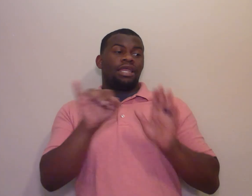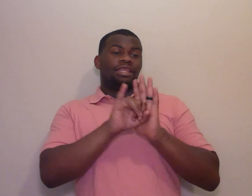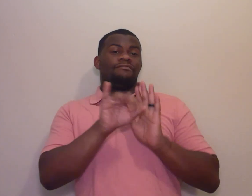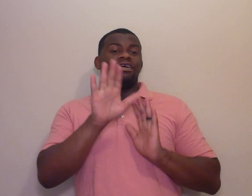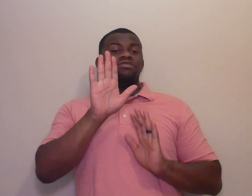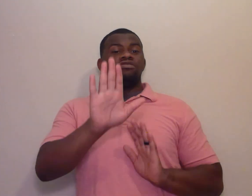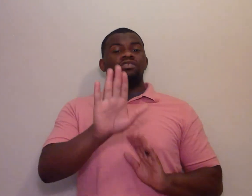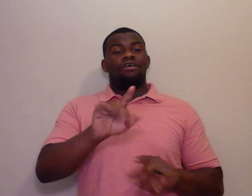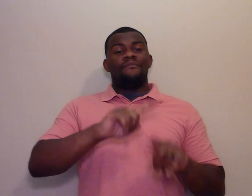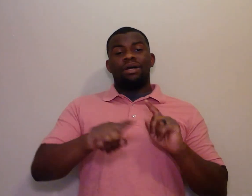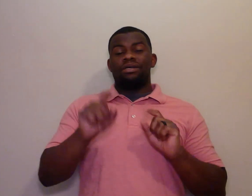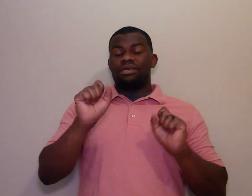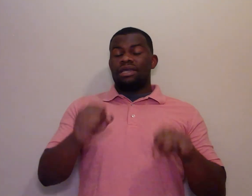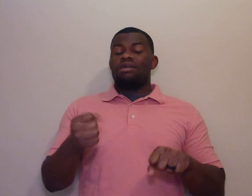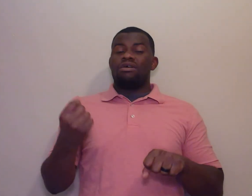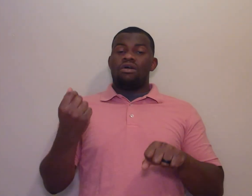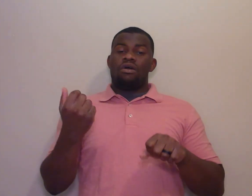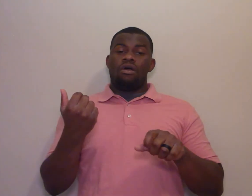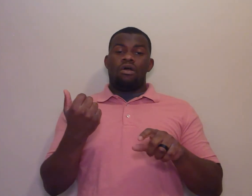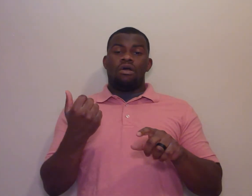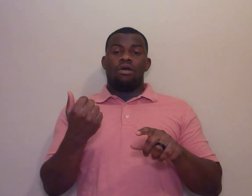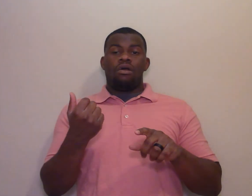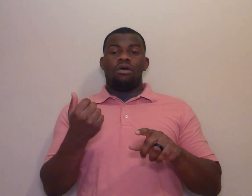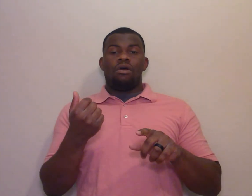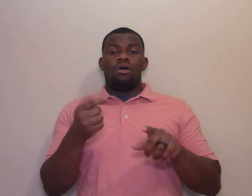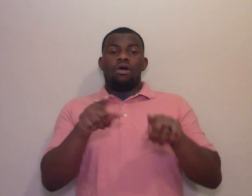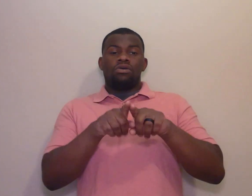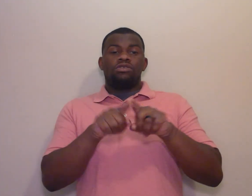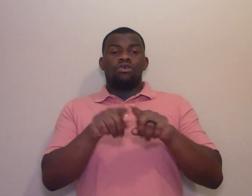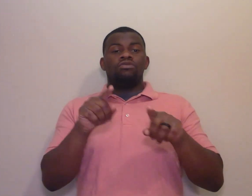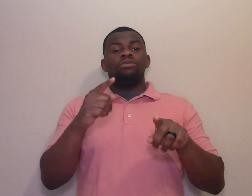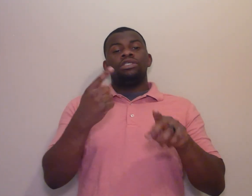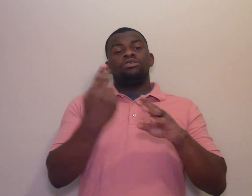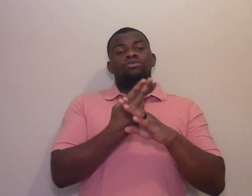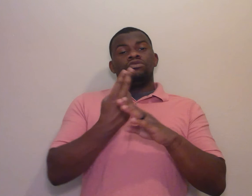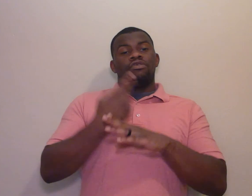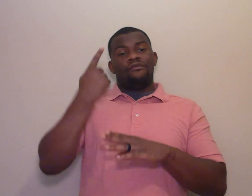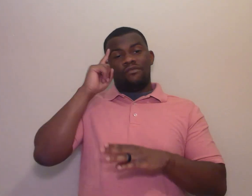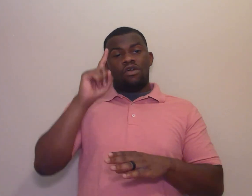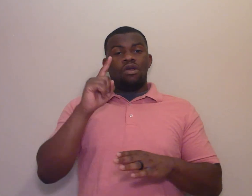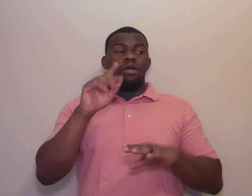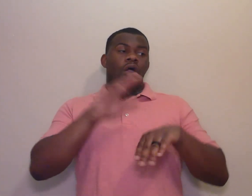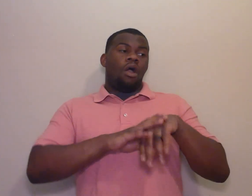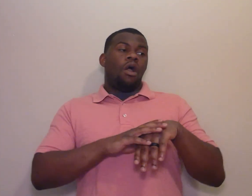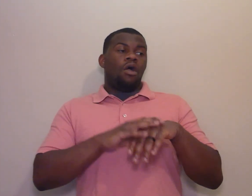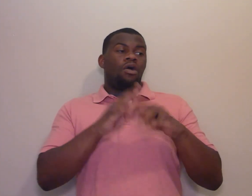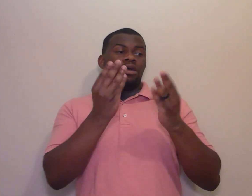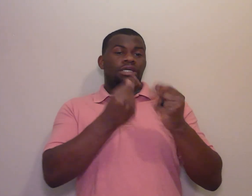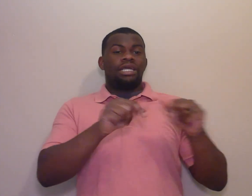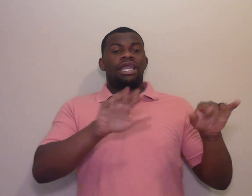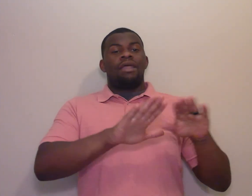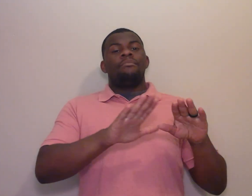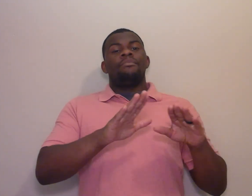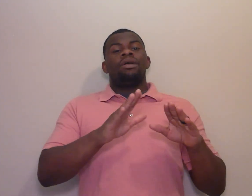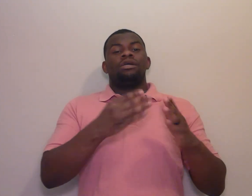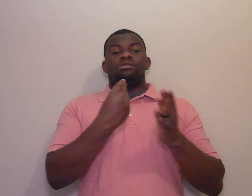can also be used as a money card for on-campus purchases. Information about this is available in ID services.